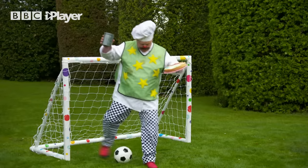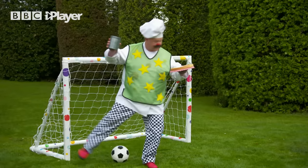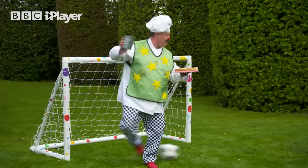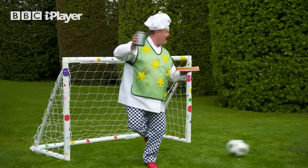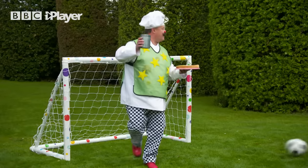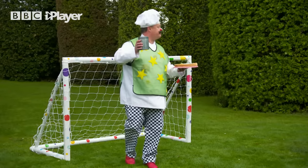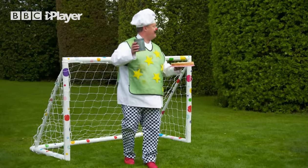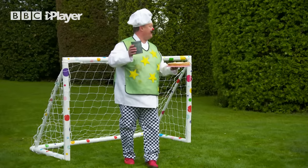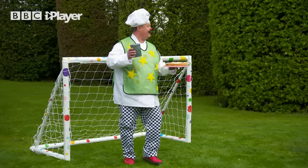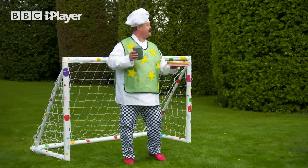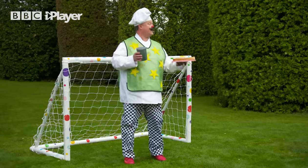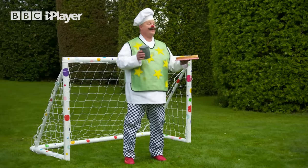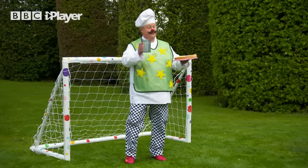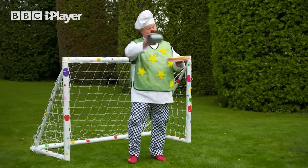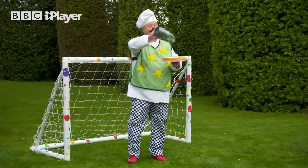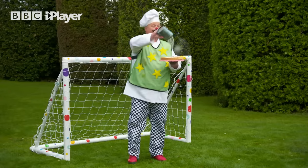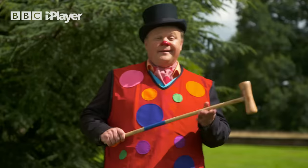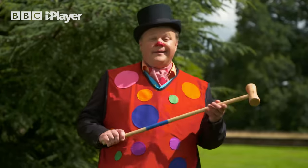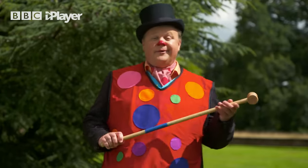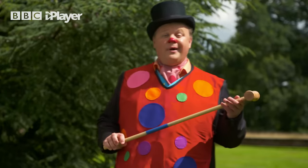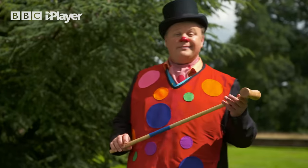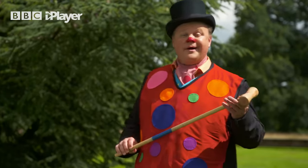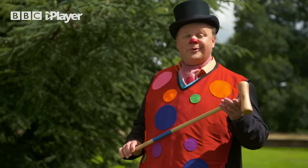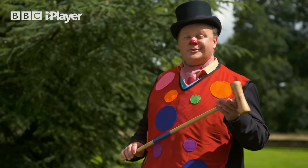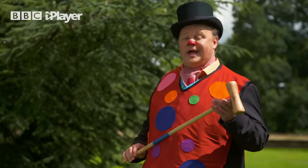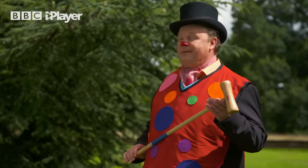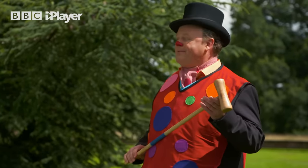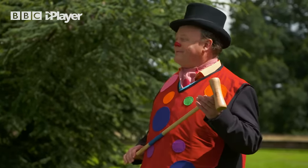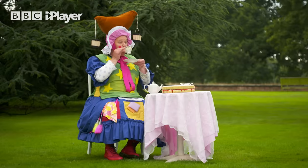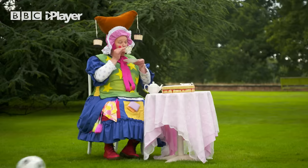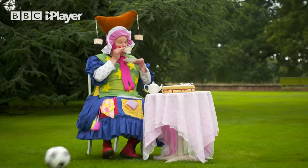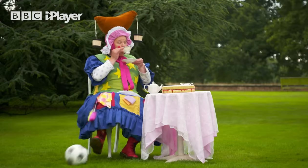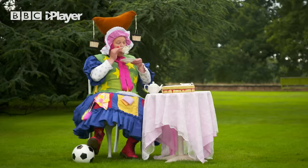Excuse me, Aunt Polly. Watch out! Well done, old chap.